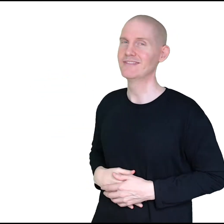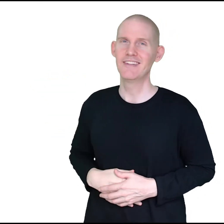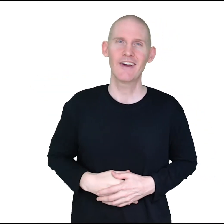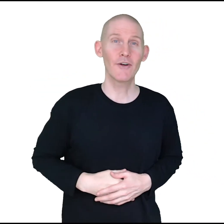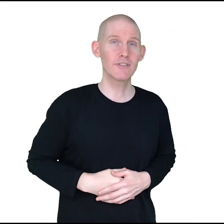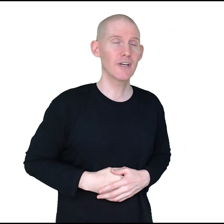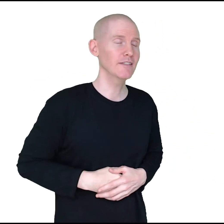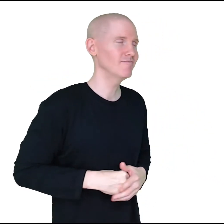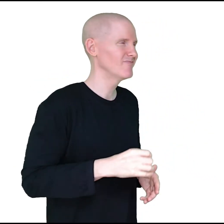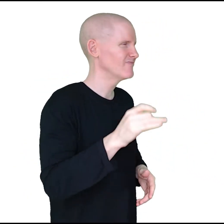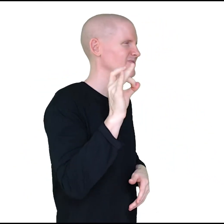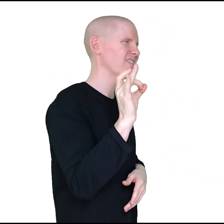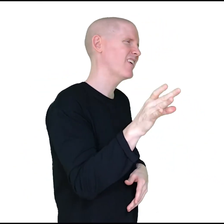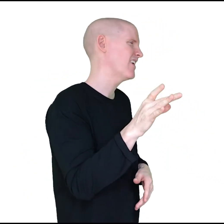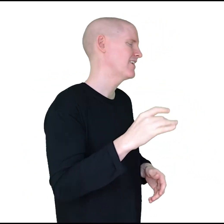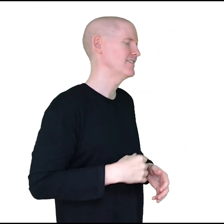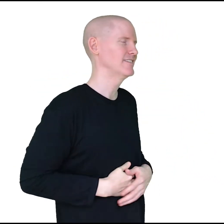Other side.